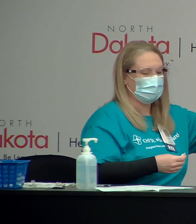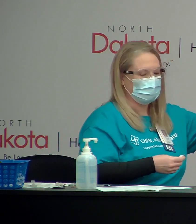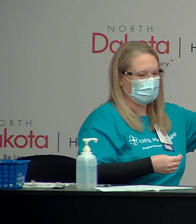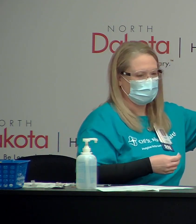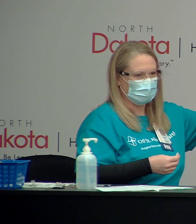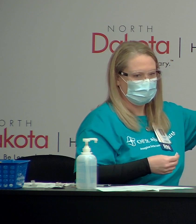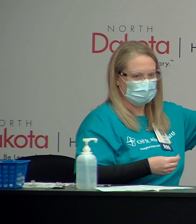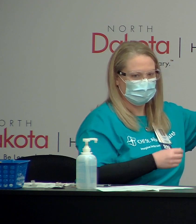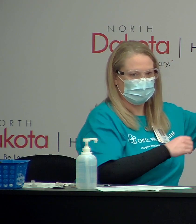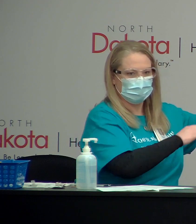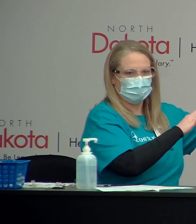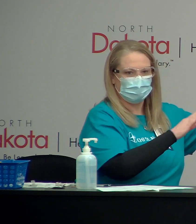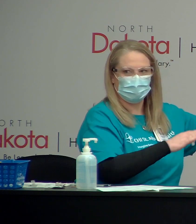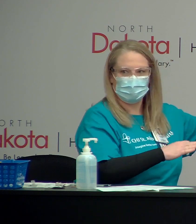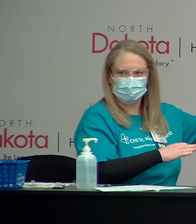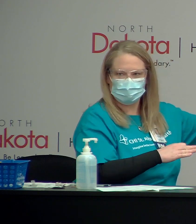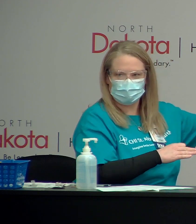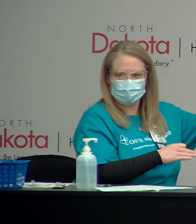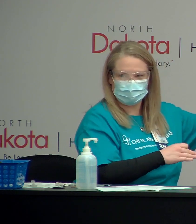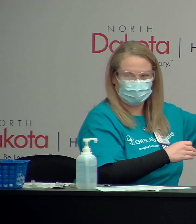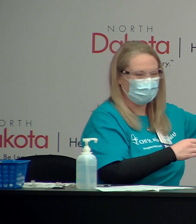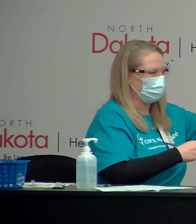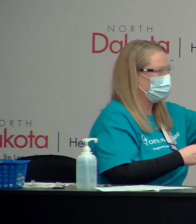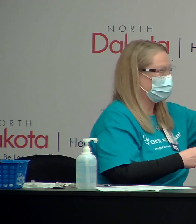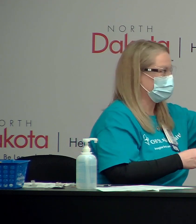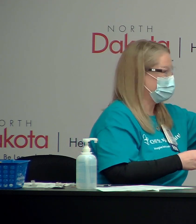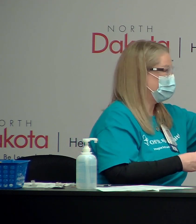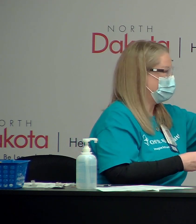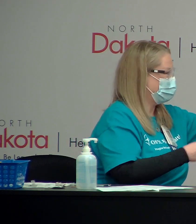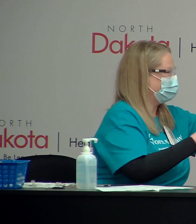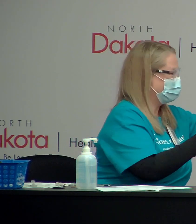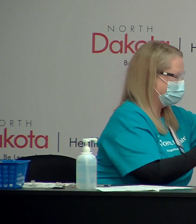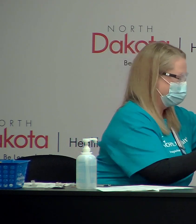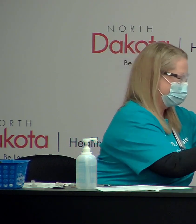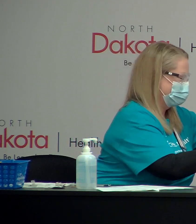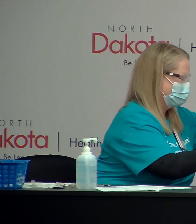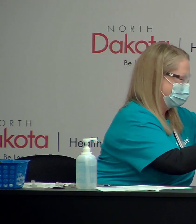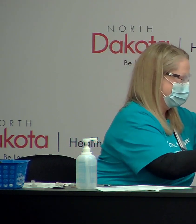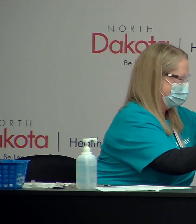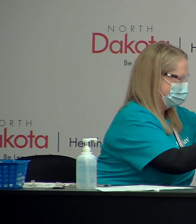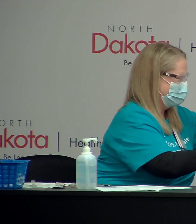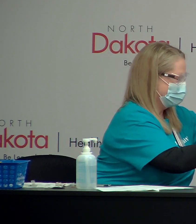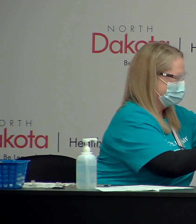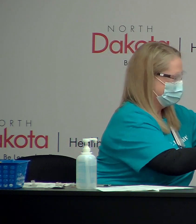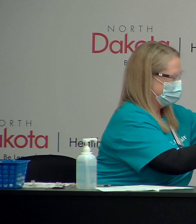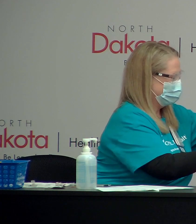We went through all her questions and everything prior to this, so we are good to go here.